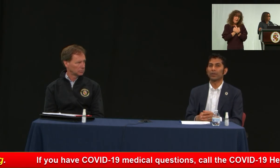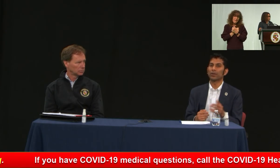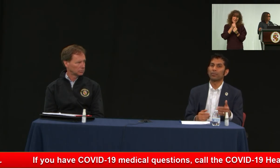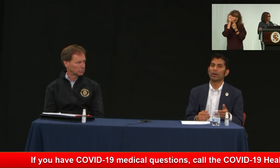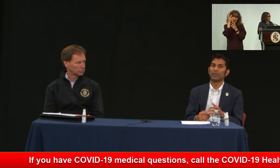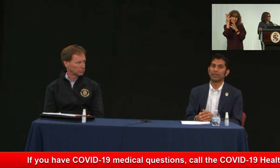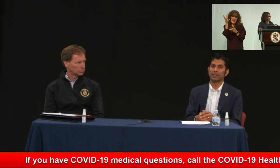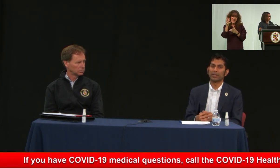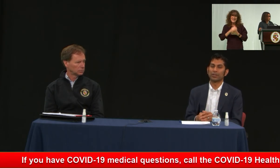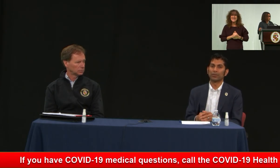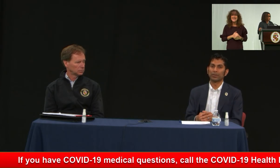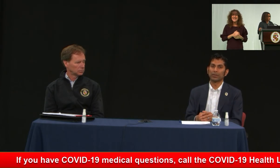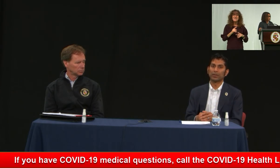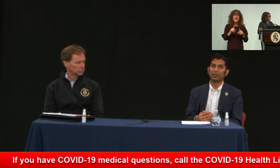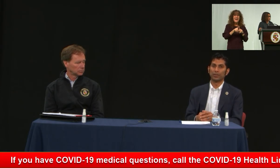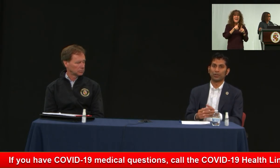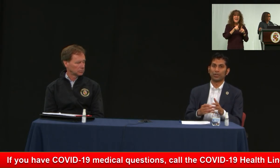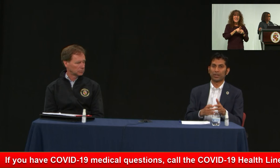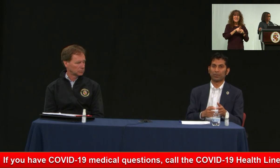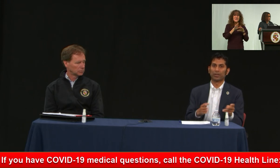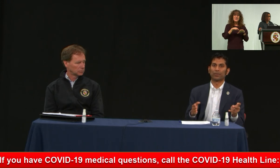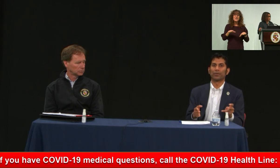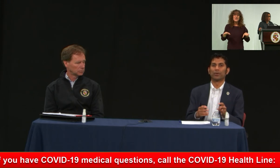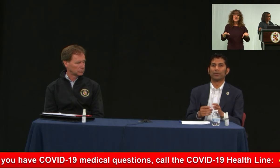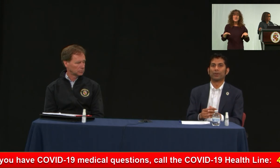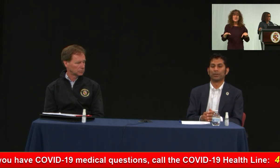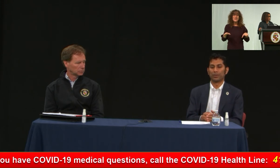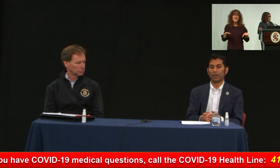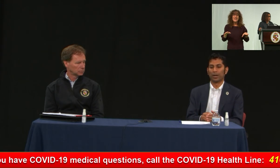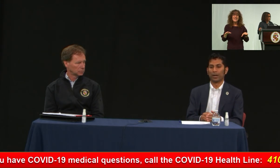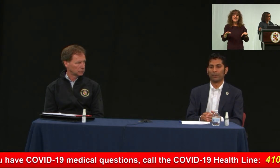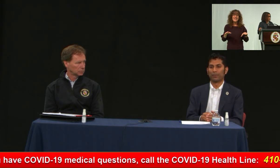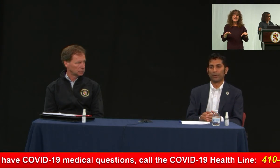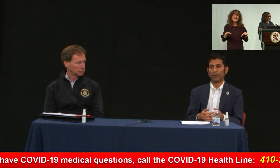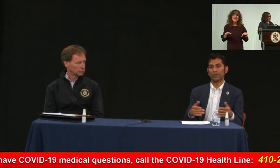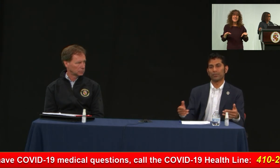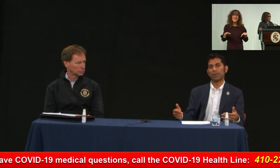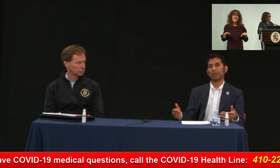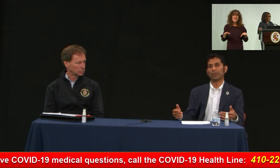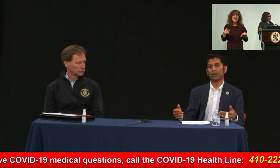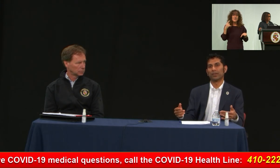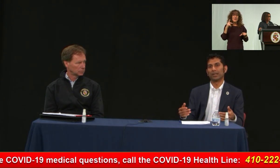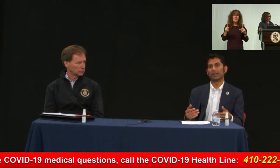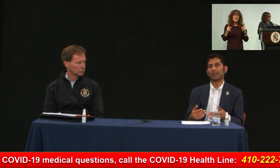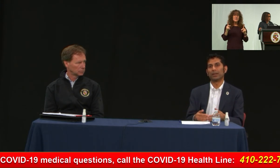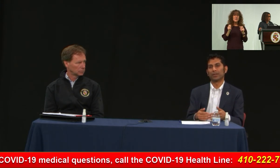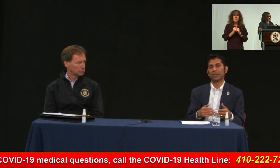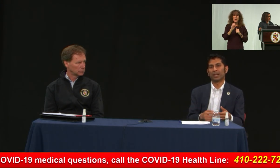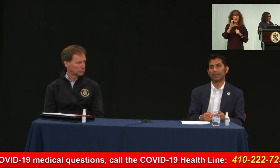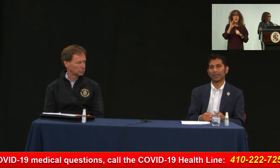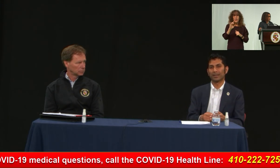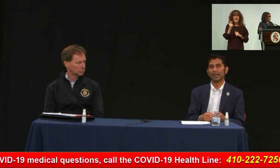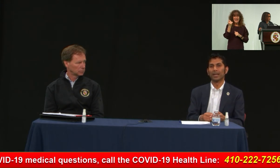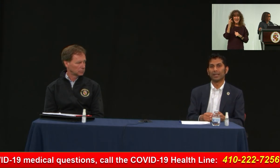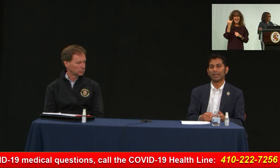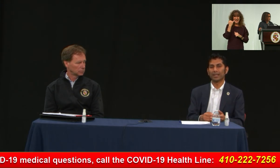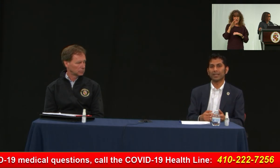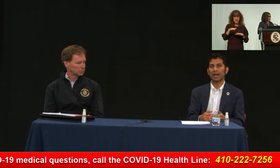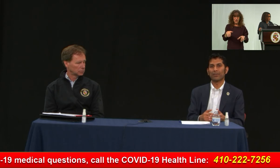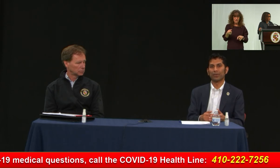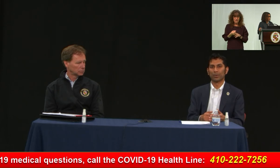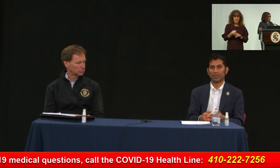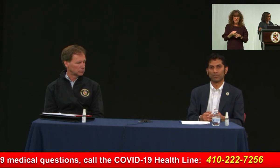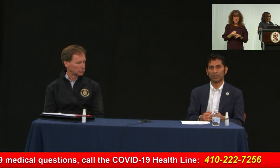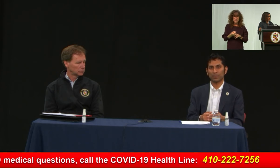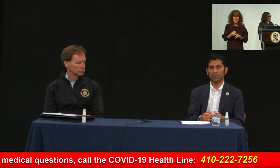but also the other part of it is that children generally, for those people with COVID-19, if a child gets it, they tend